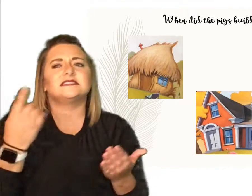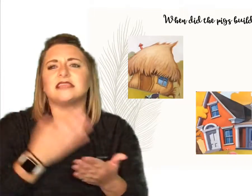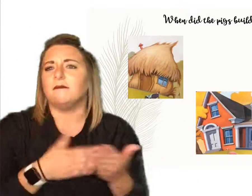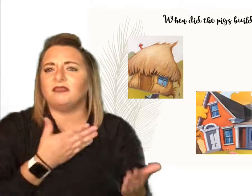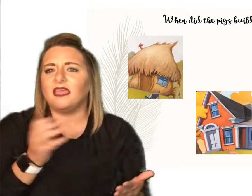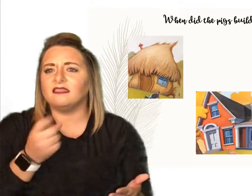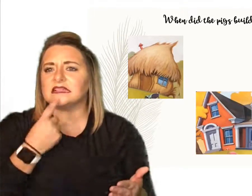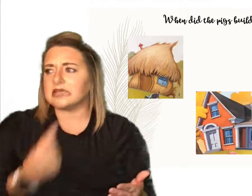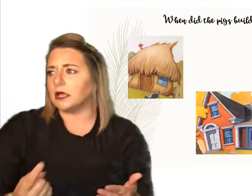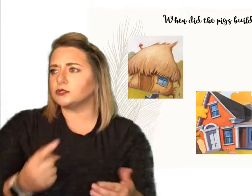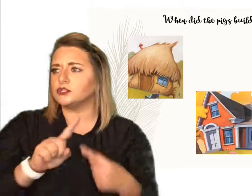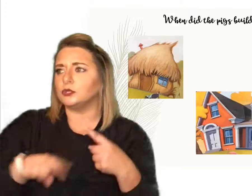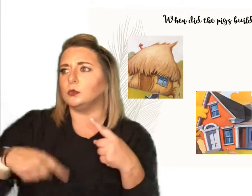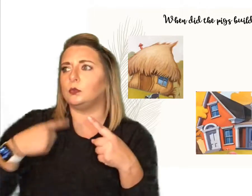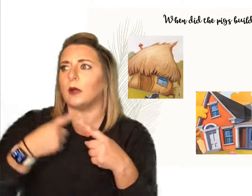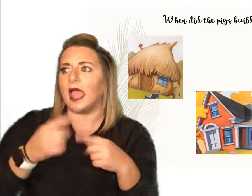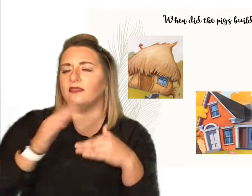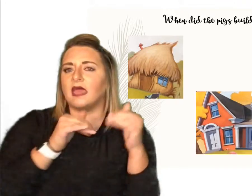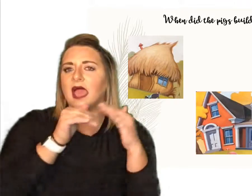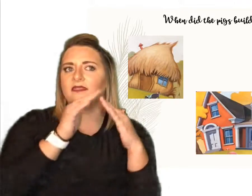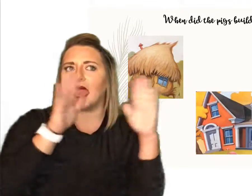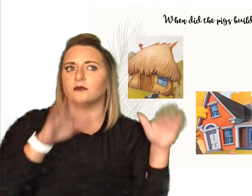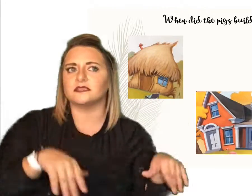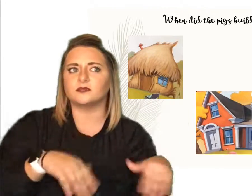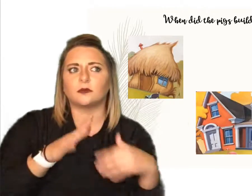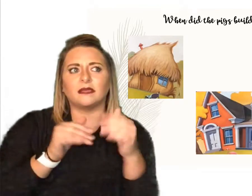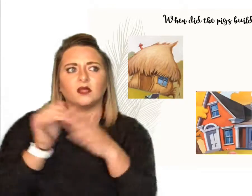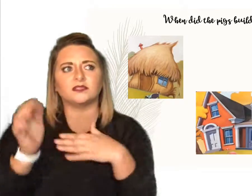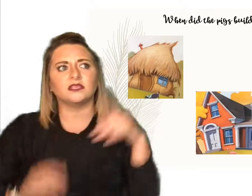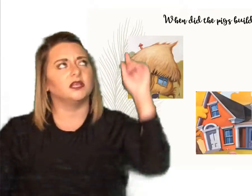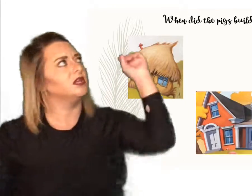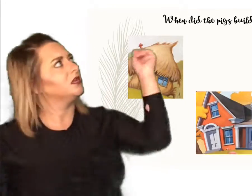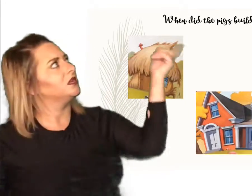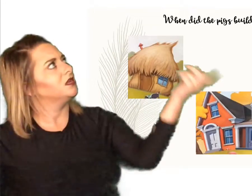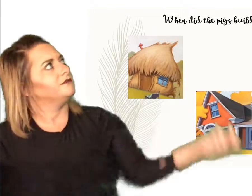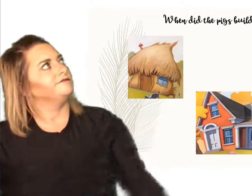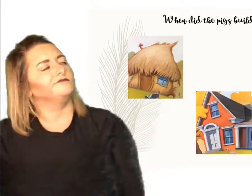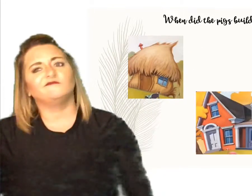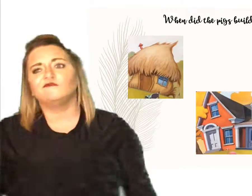Is there something that tells you when the houses were built?